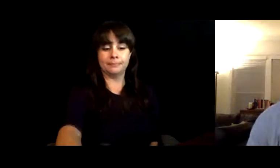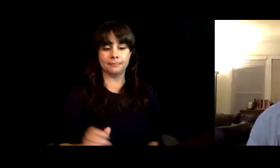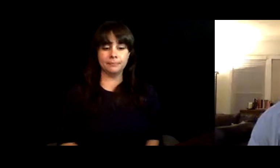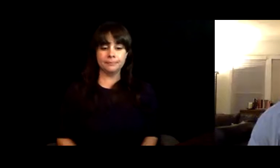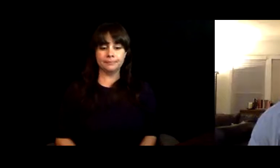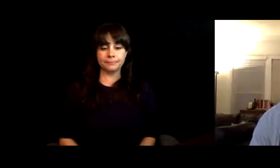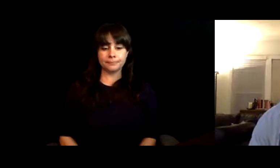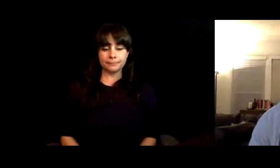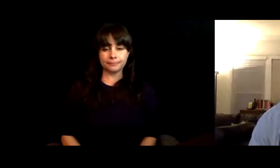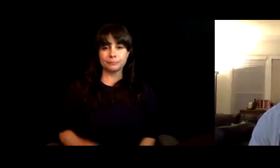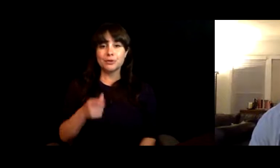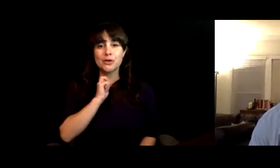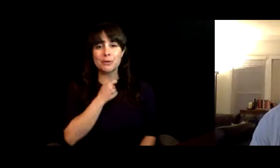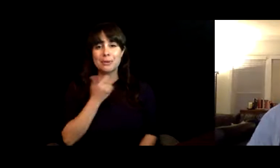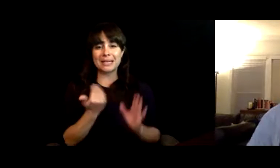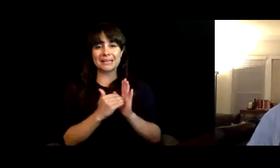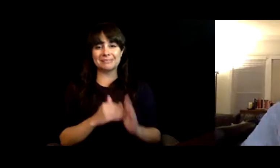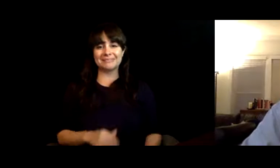You are on mute.